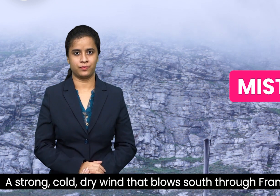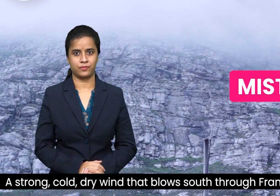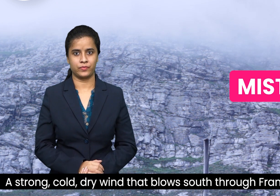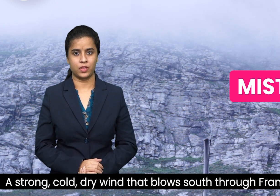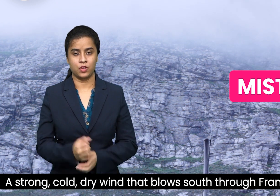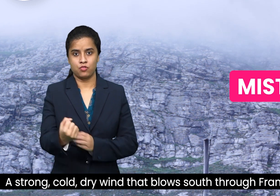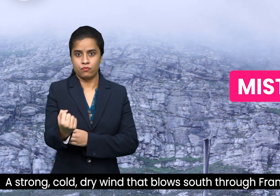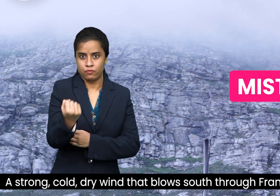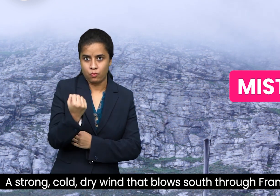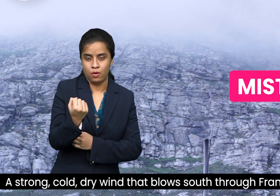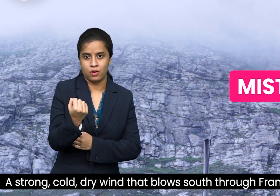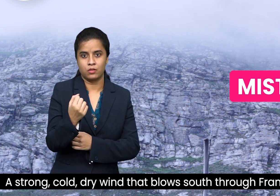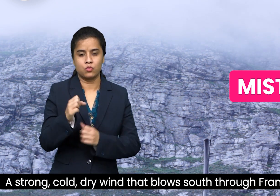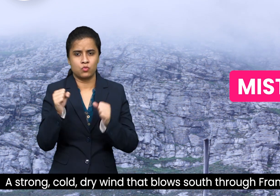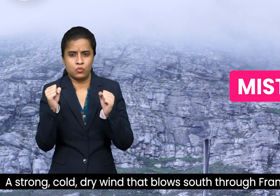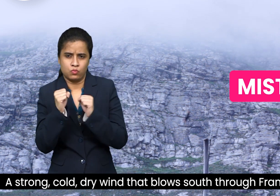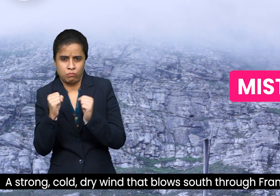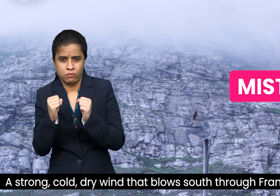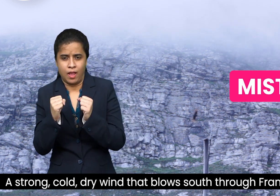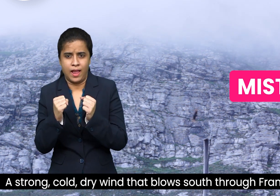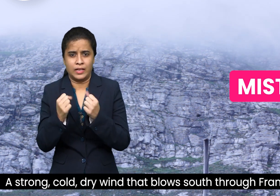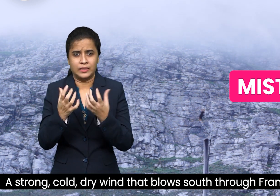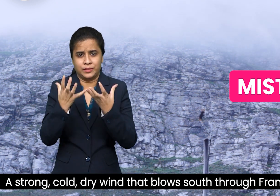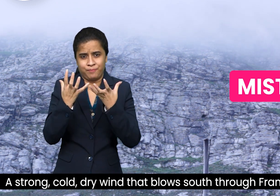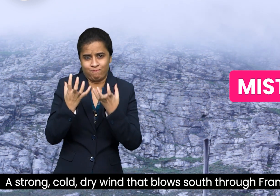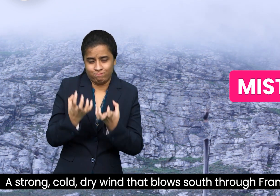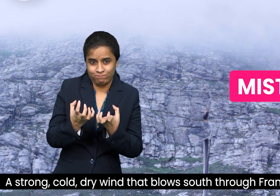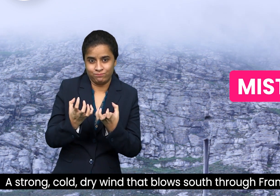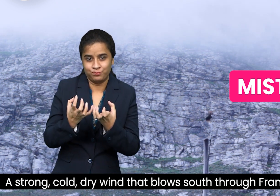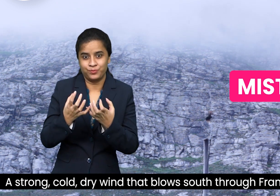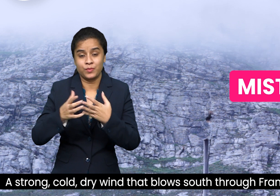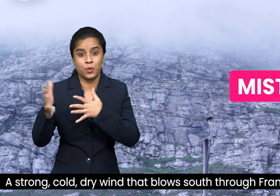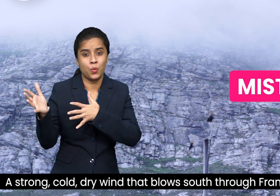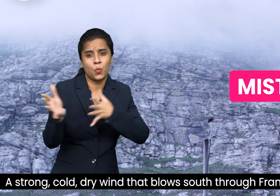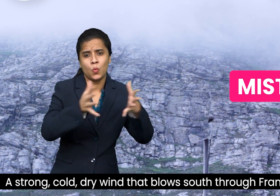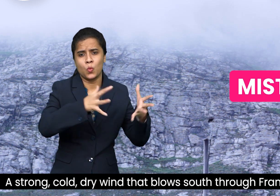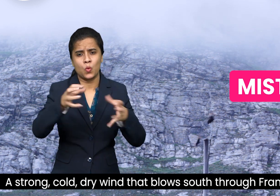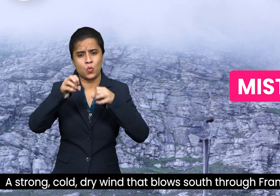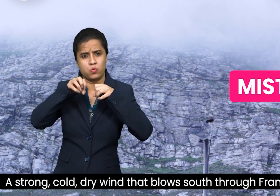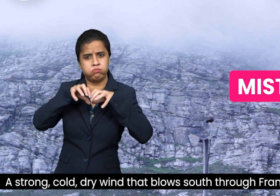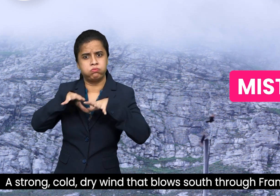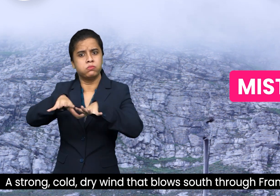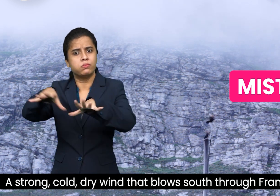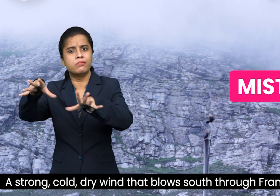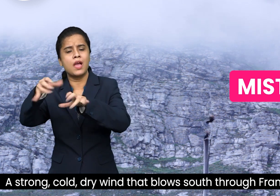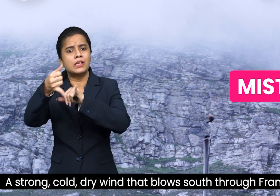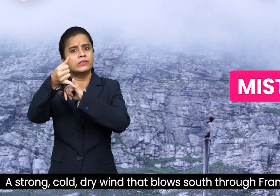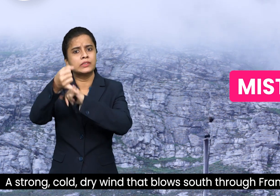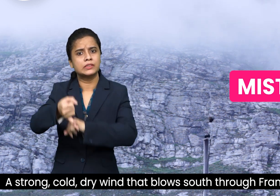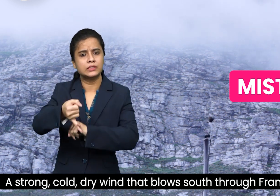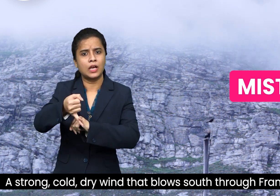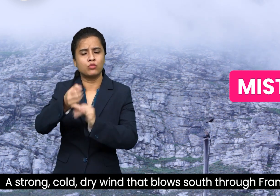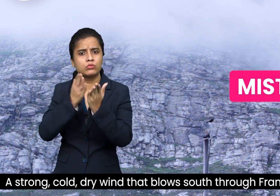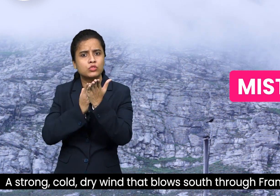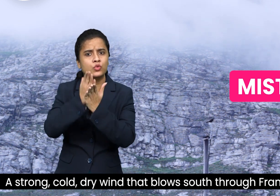A strong, cold, dry wind that blows south